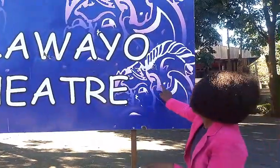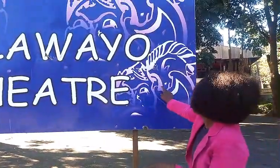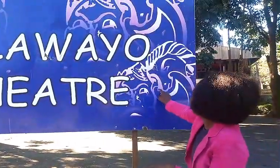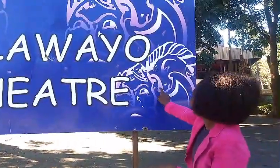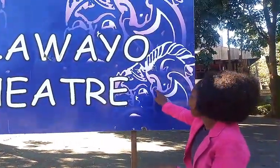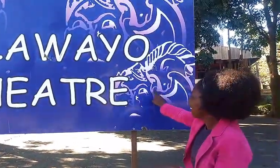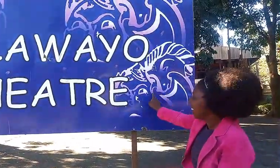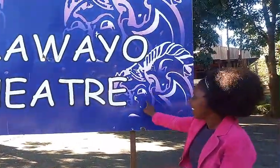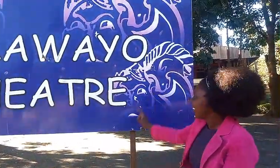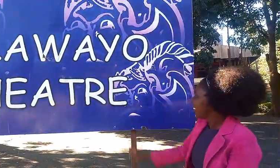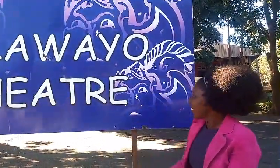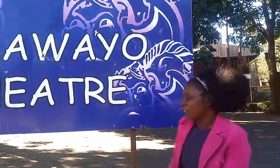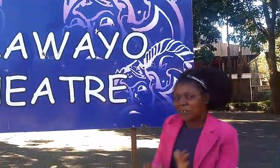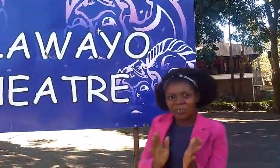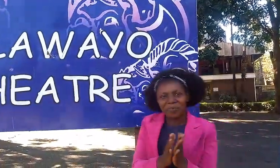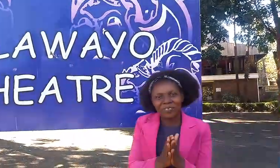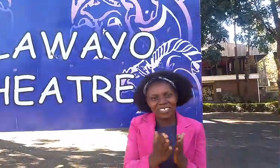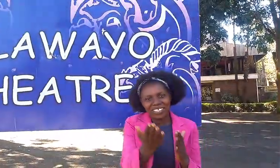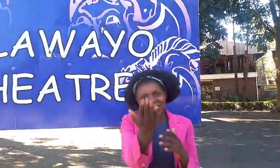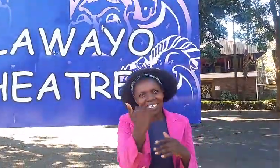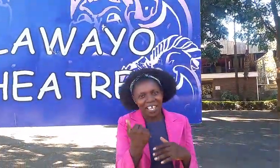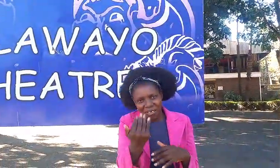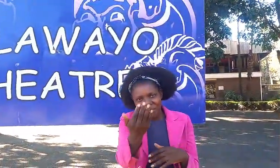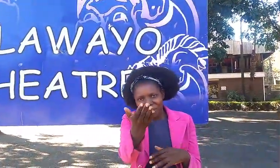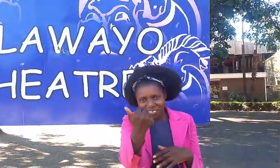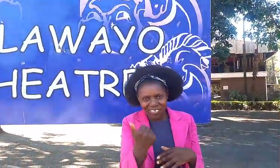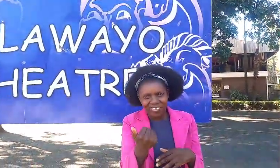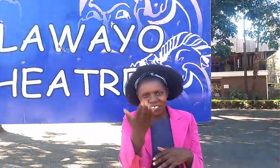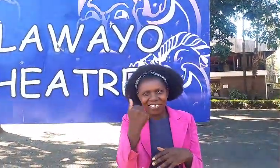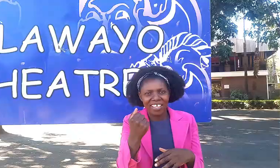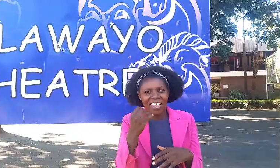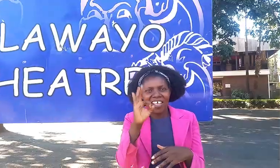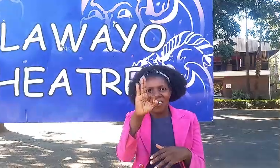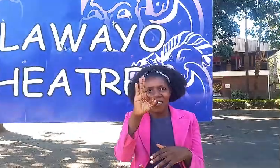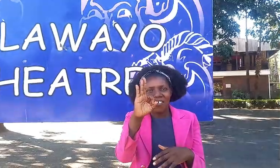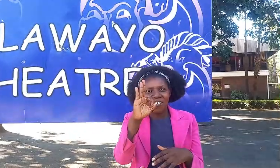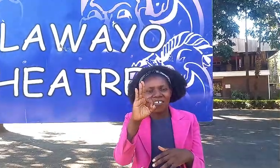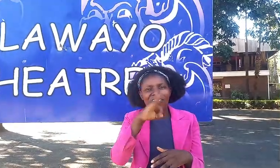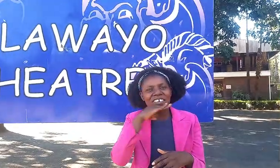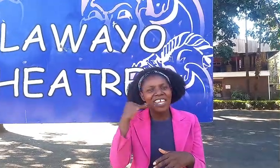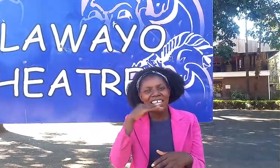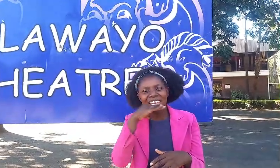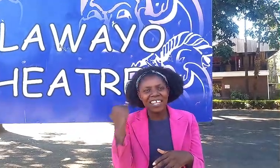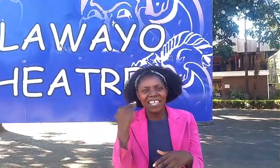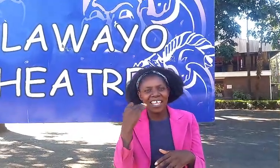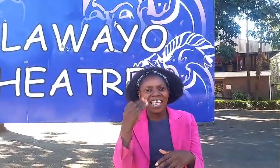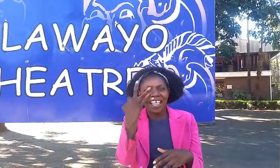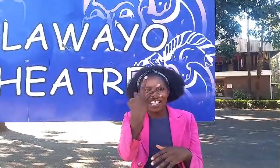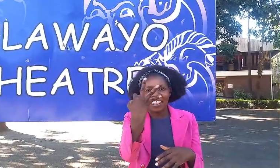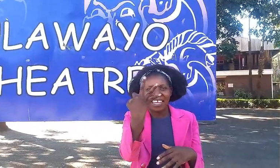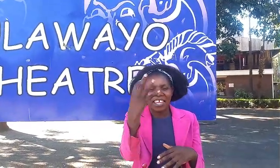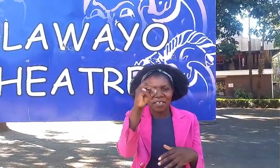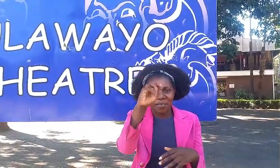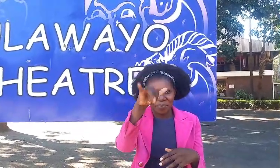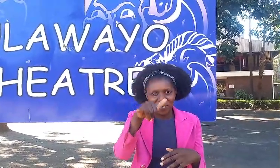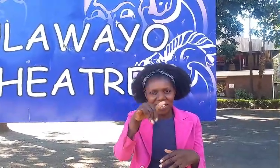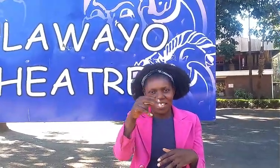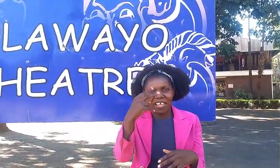cultural landmarks, the Bulawayo Theatre. It's a very old building and for a long time it has been